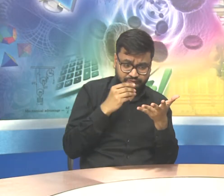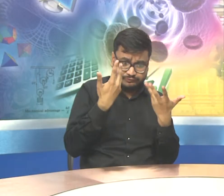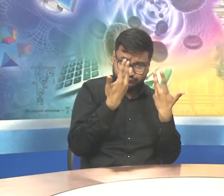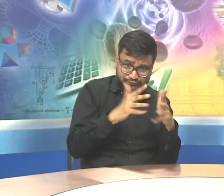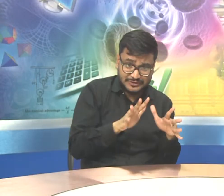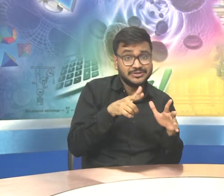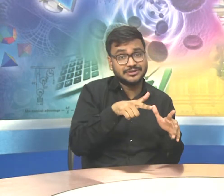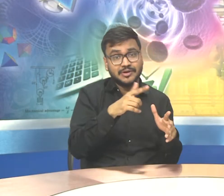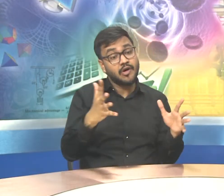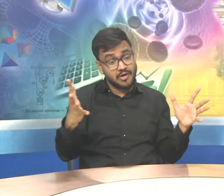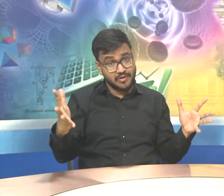as follows.